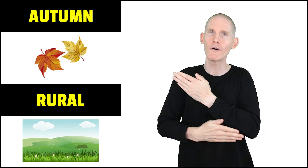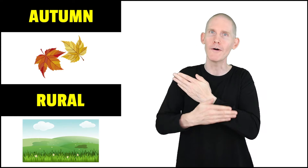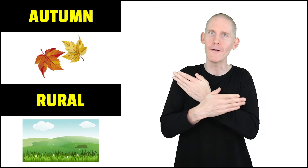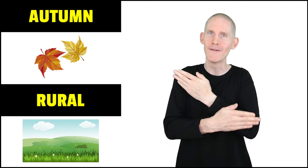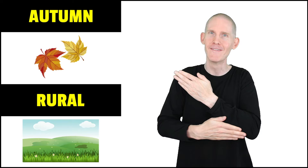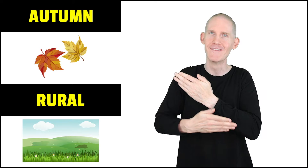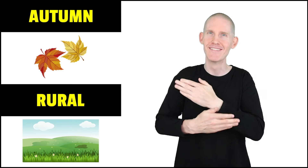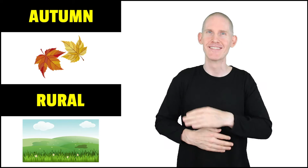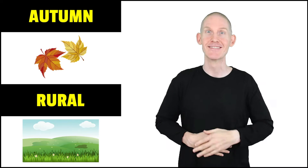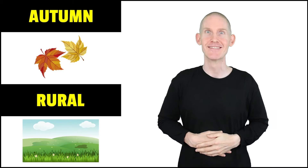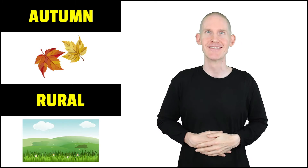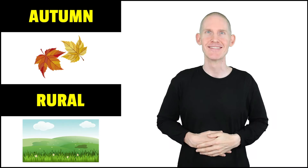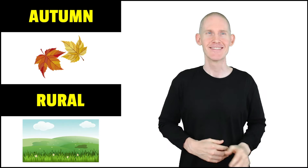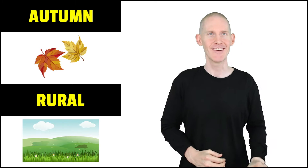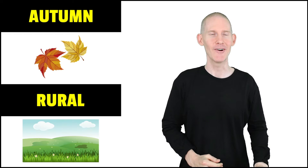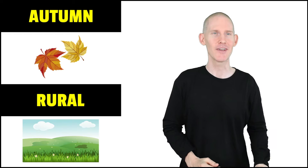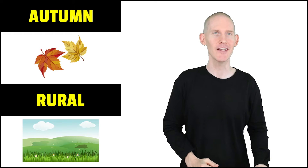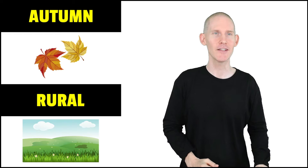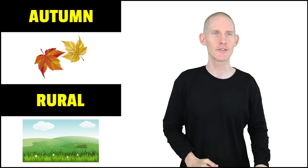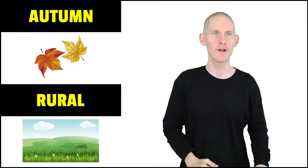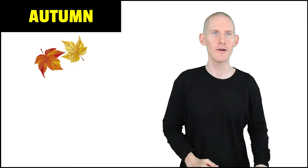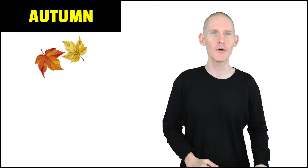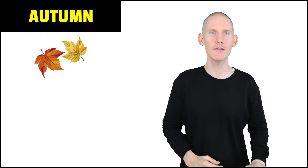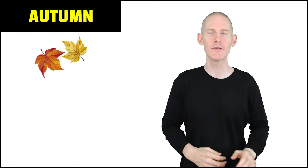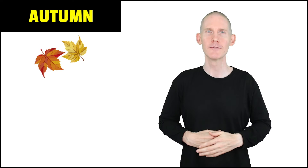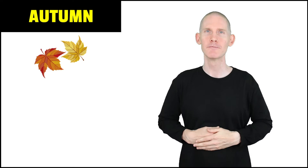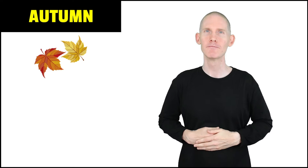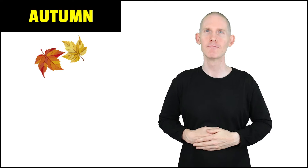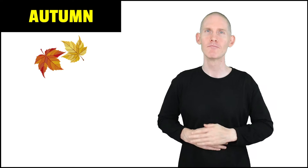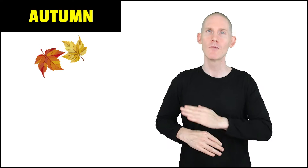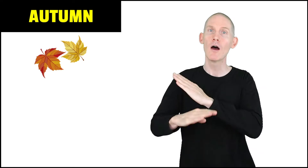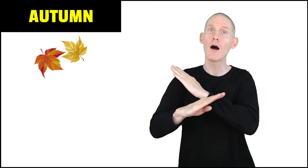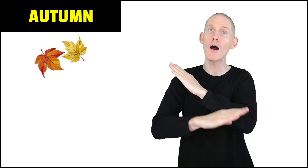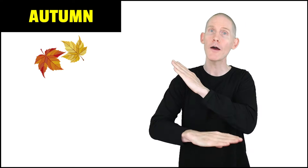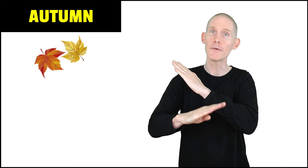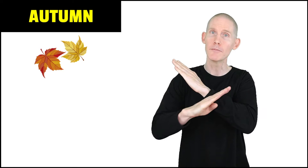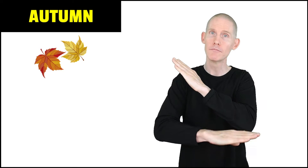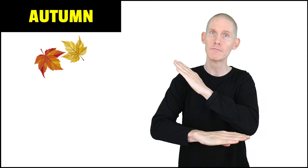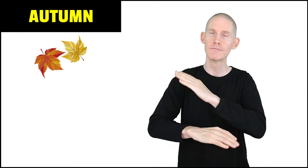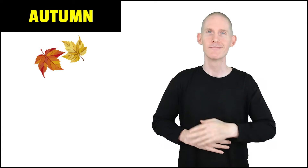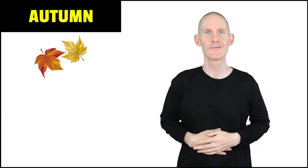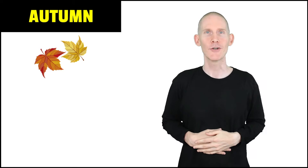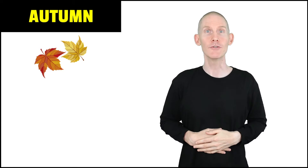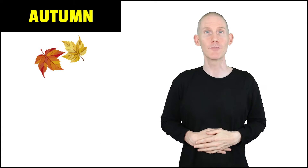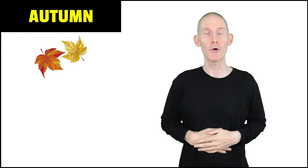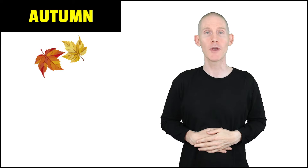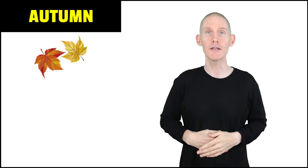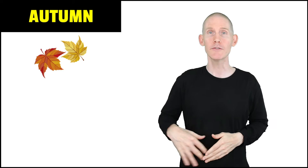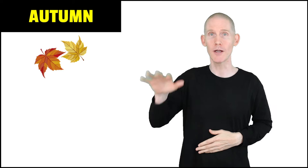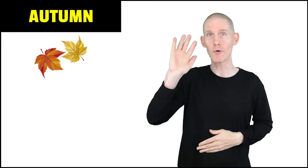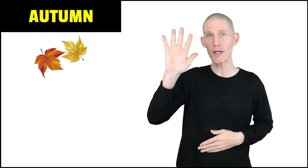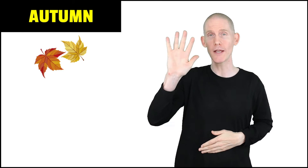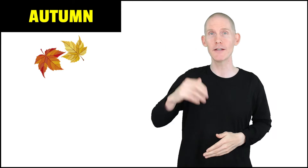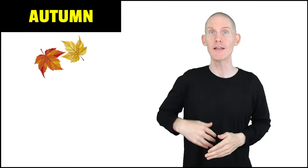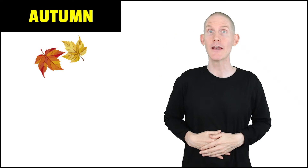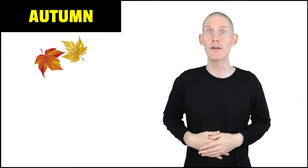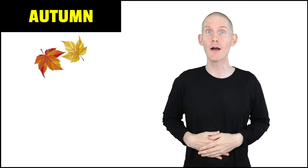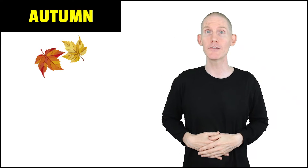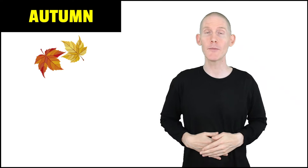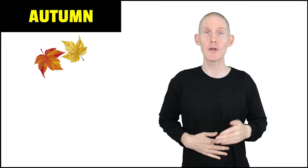rural. Okay, let's start with autumn. I'm going to use both hands. I'm right-handed, non-dominant hand,